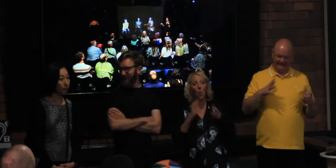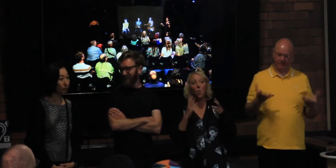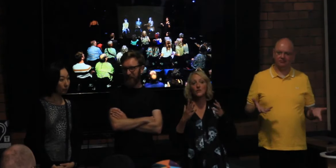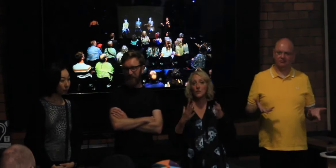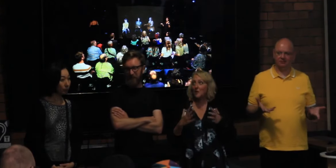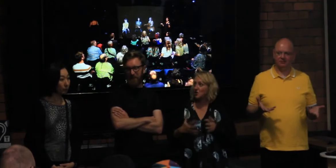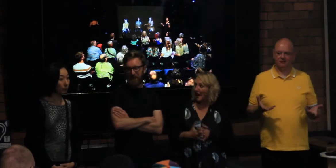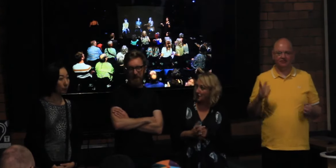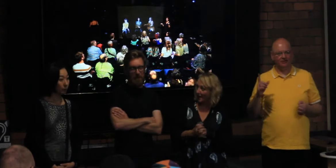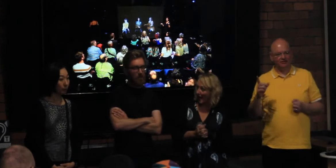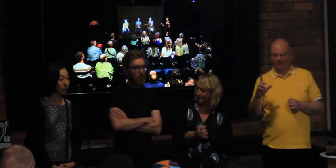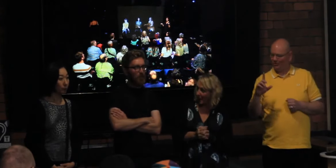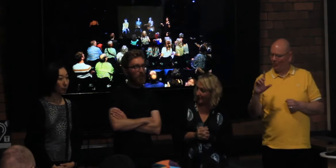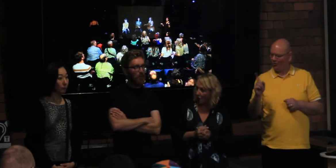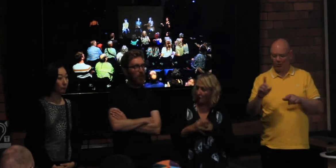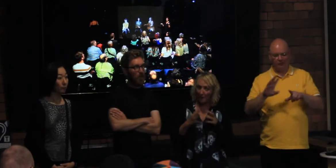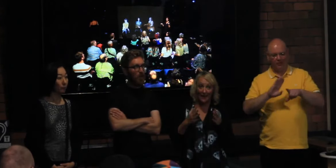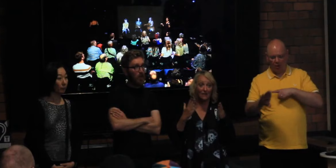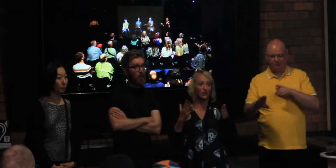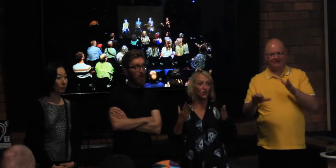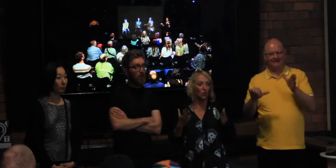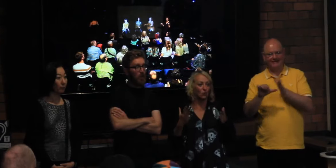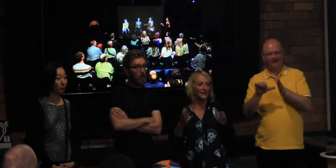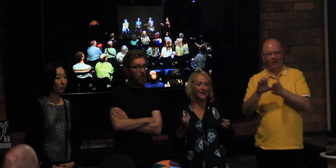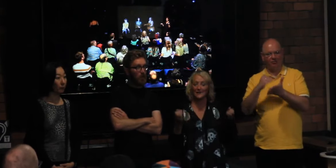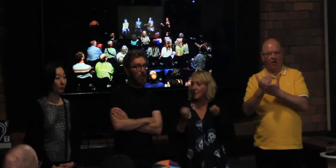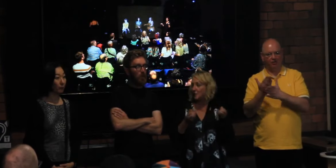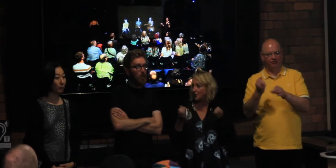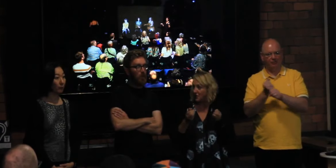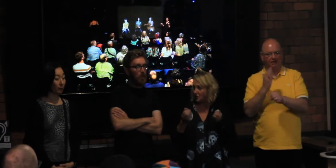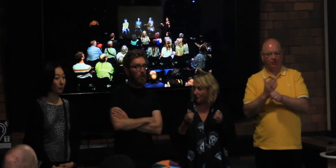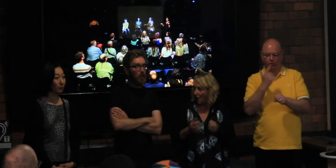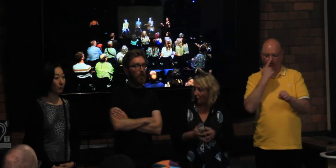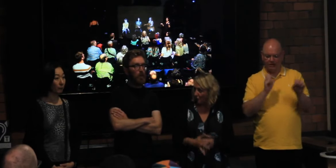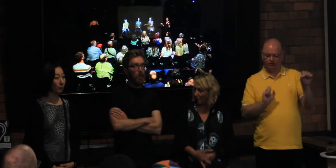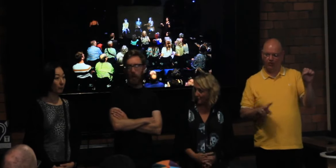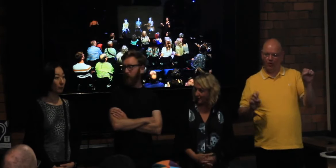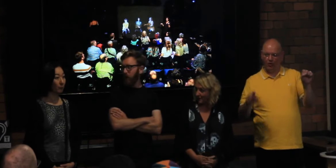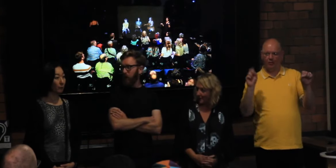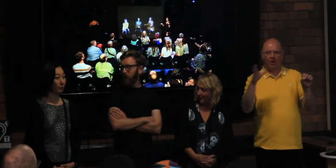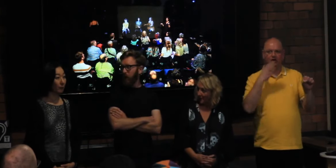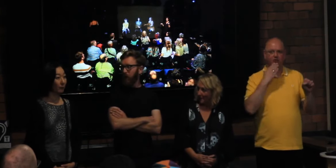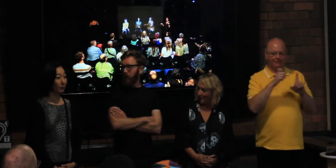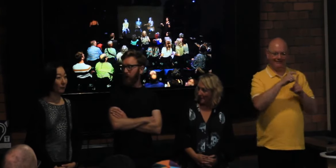So what was the most challenging aspect of making this tour ready in terms of the digital art forms?